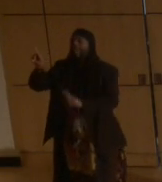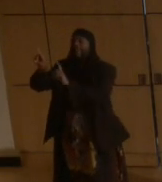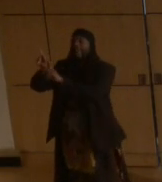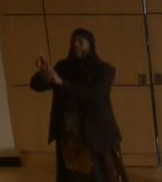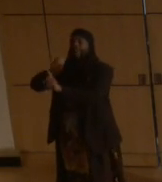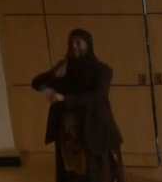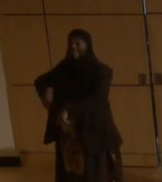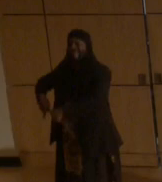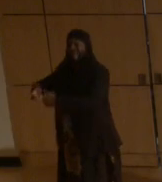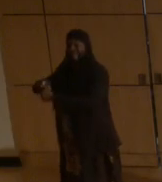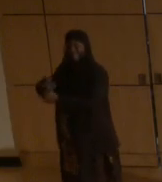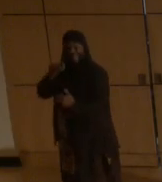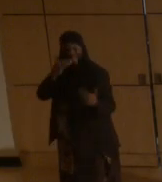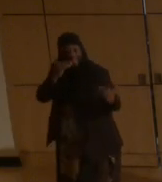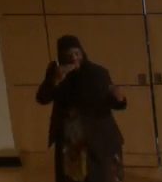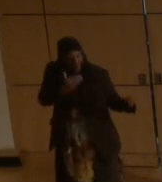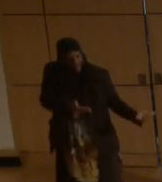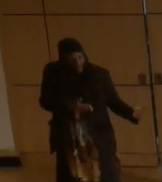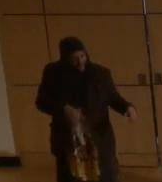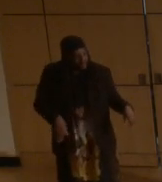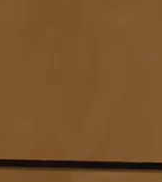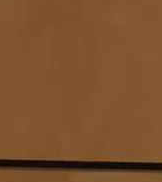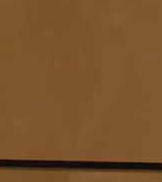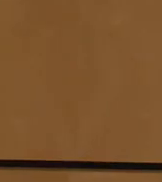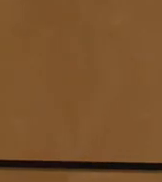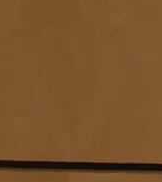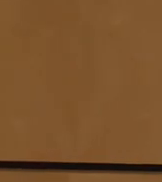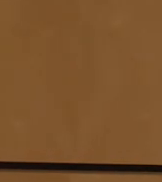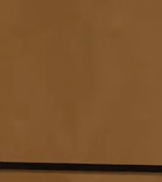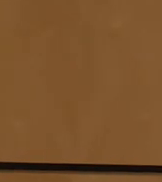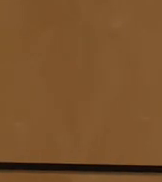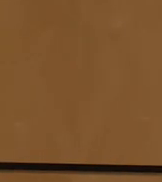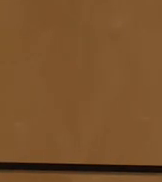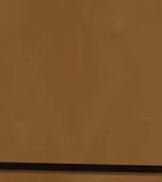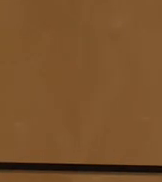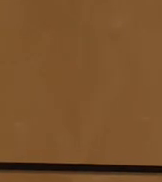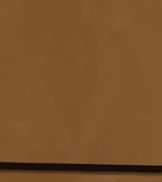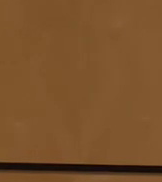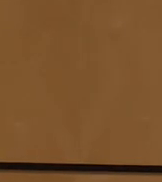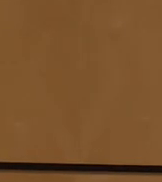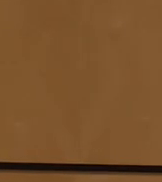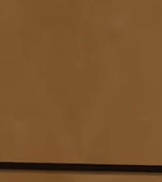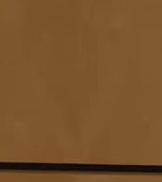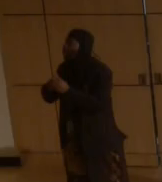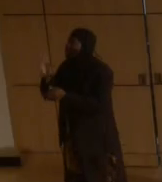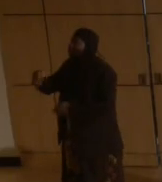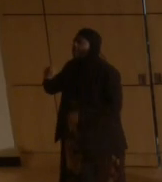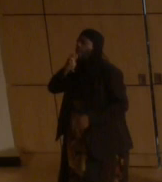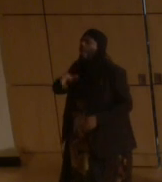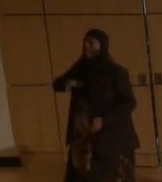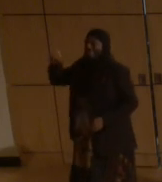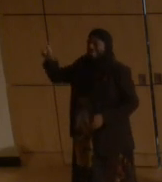And I want to thank you for that. And I'll have you know, I will do whatever this woman says.